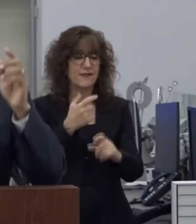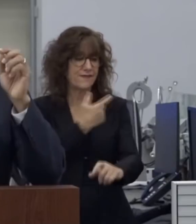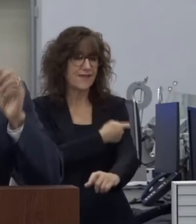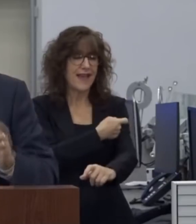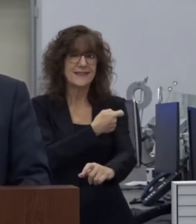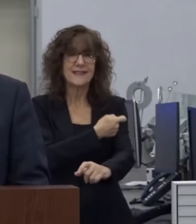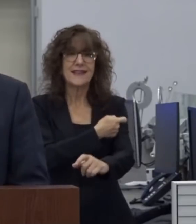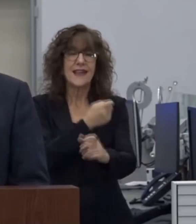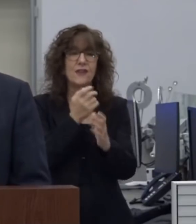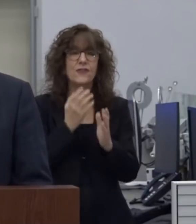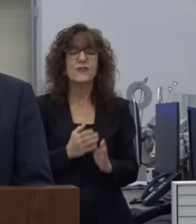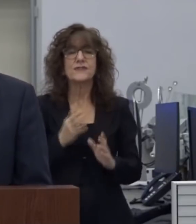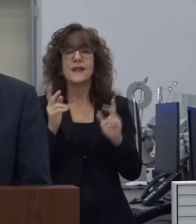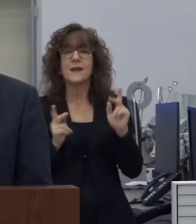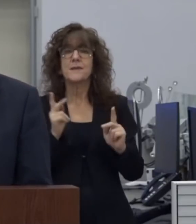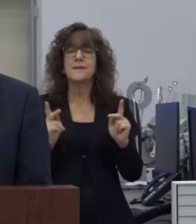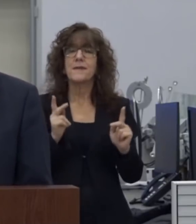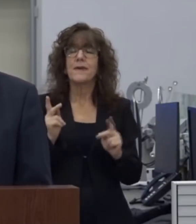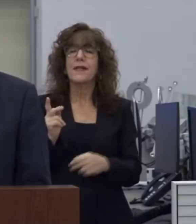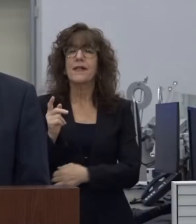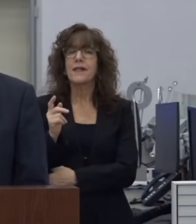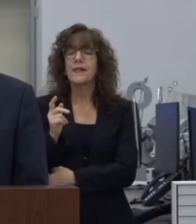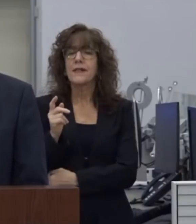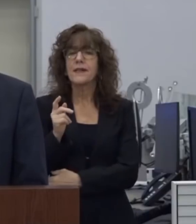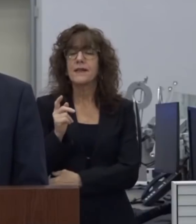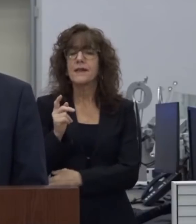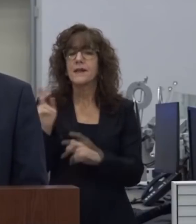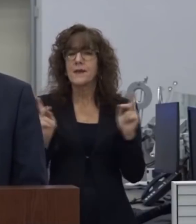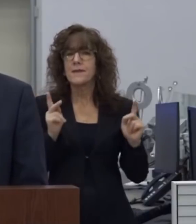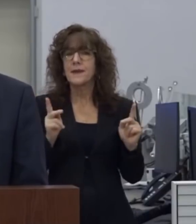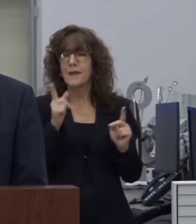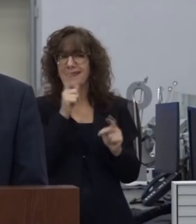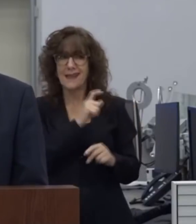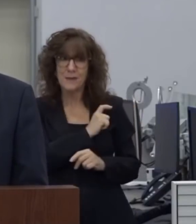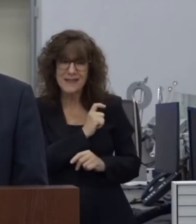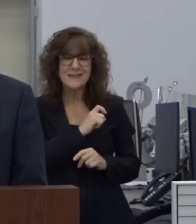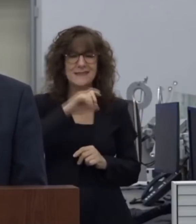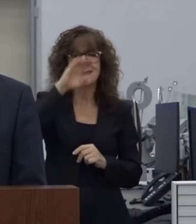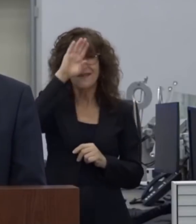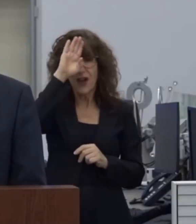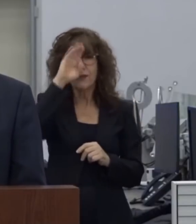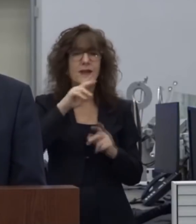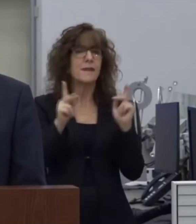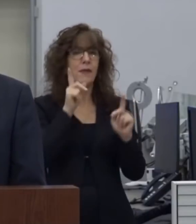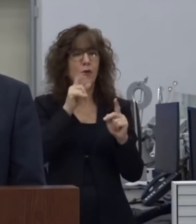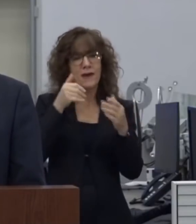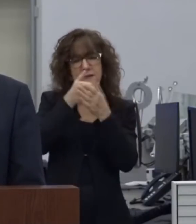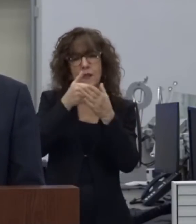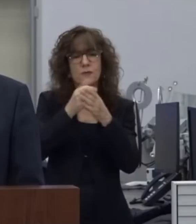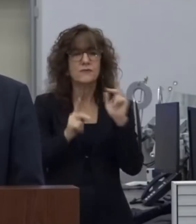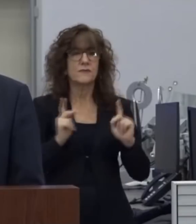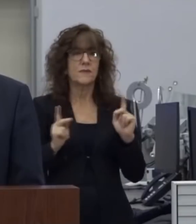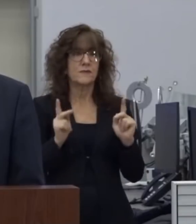vaccinators, people who, as I said, people who are like police, firemen, people who have to come within 6 feet of